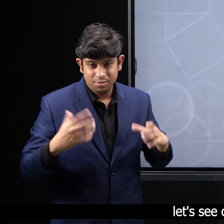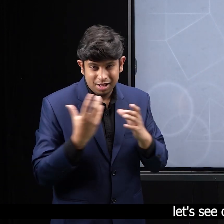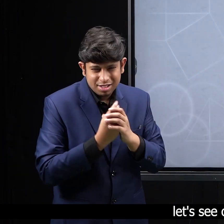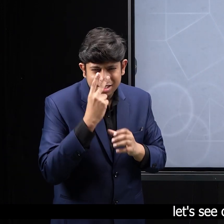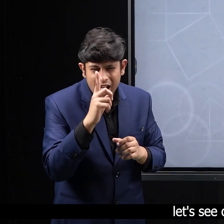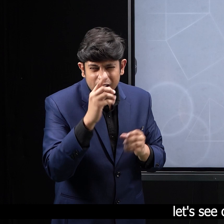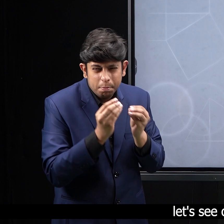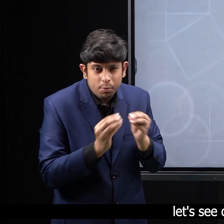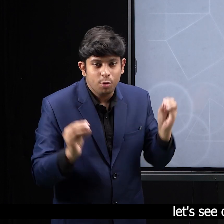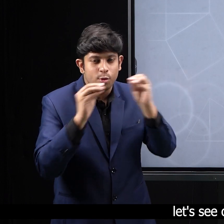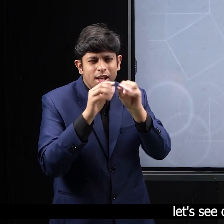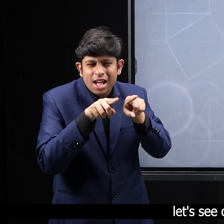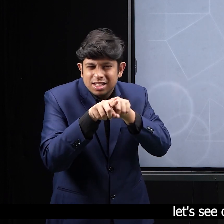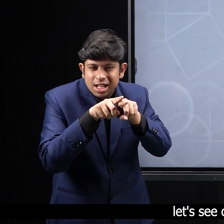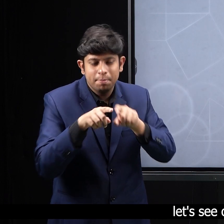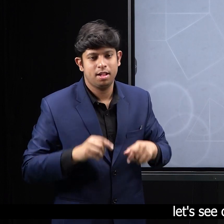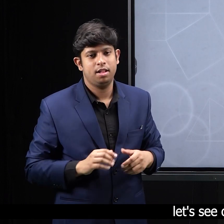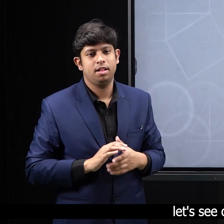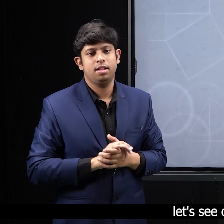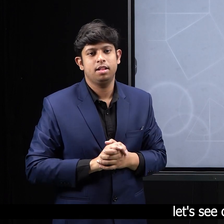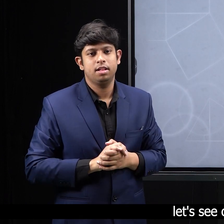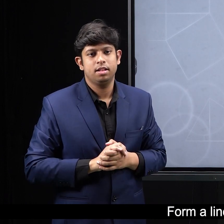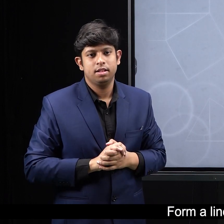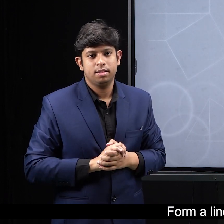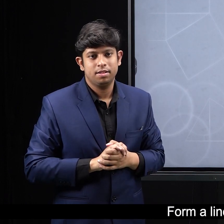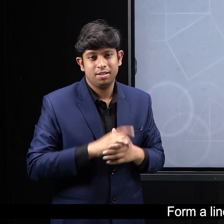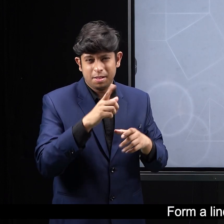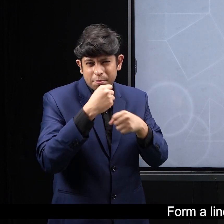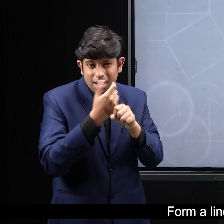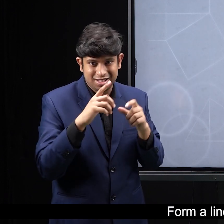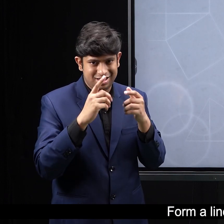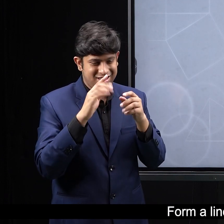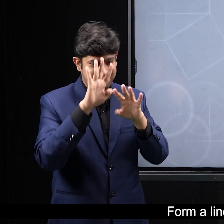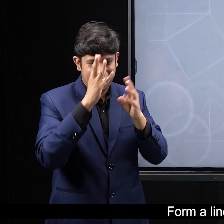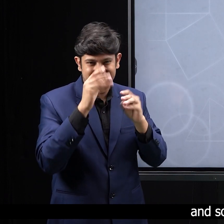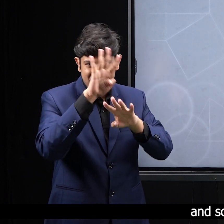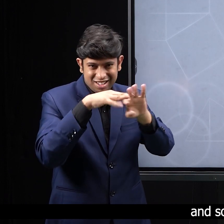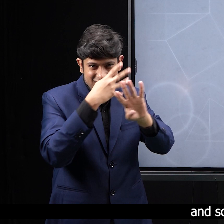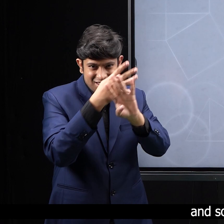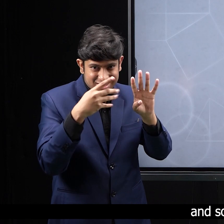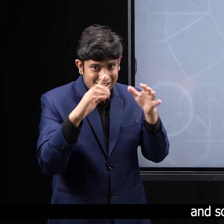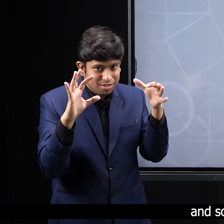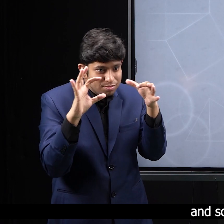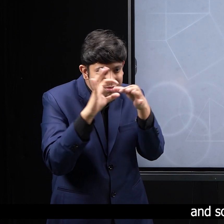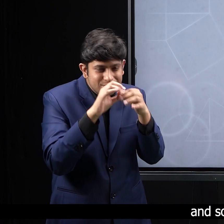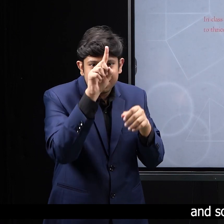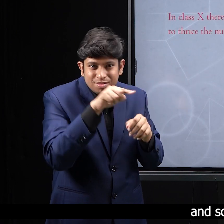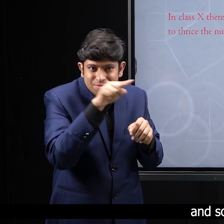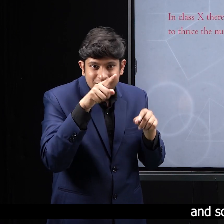Let us see one more example. Form a linear pair of equations and solve graphically.